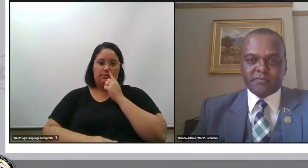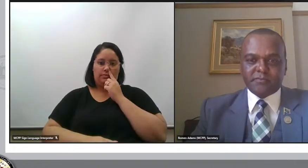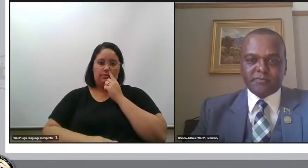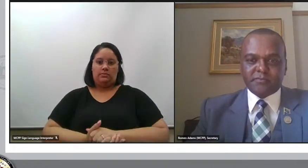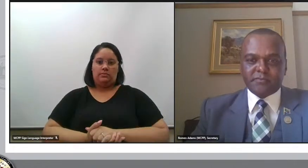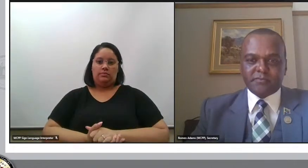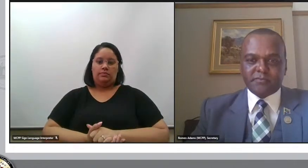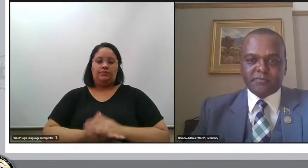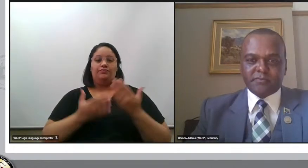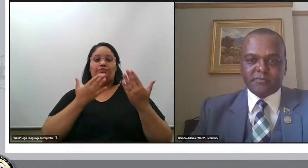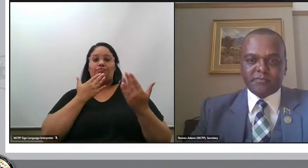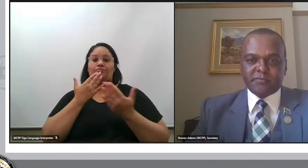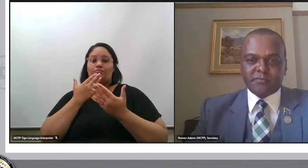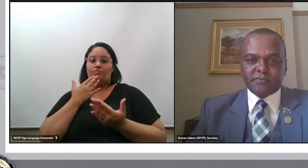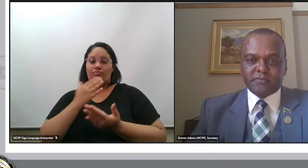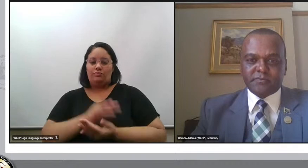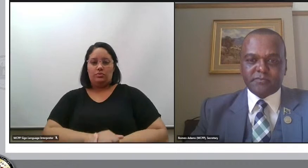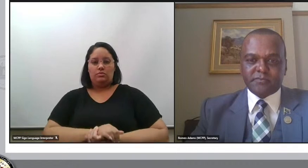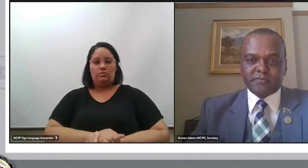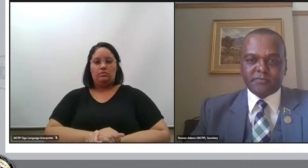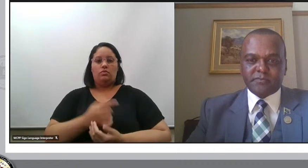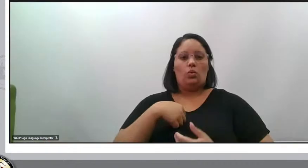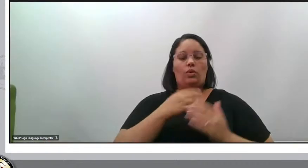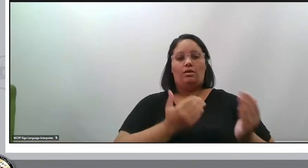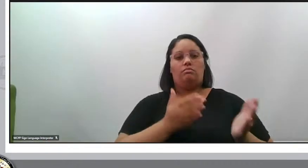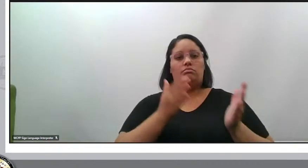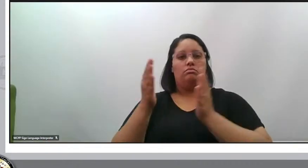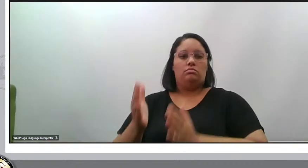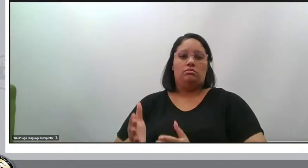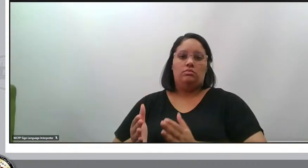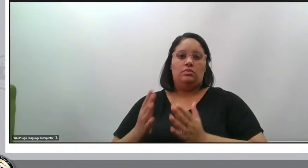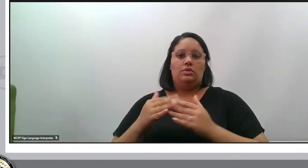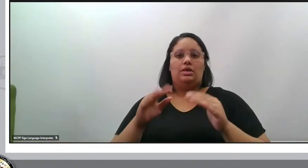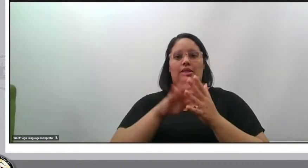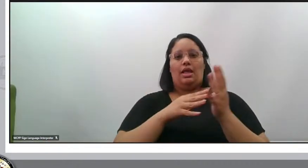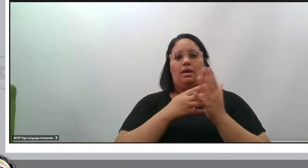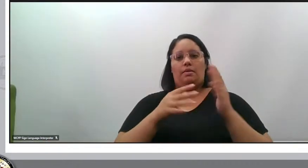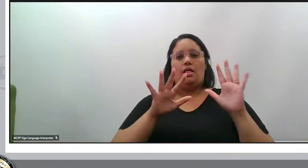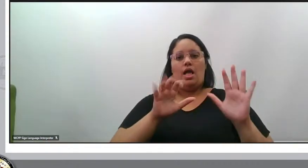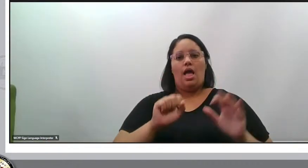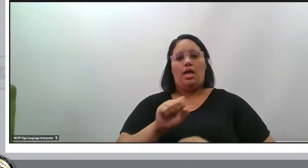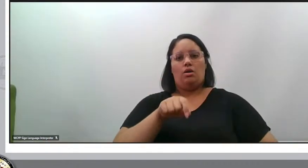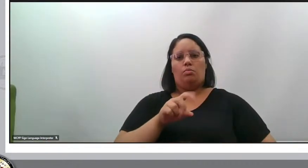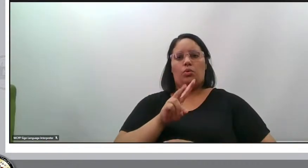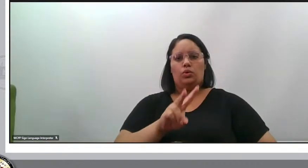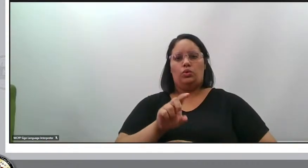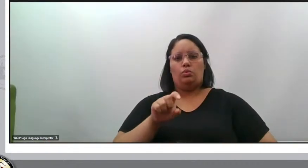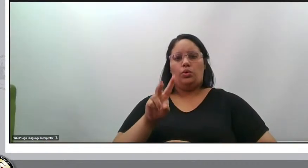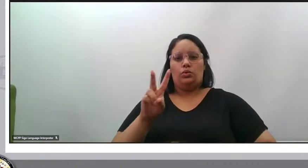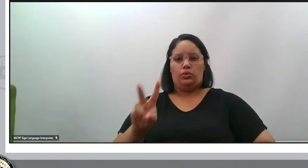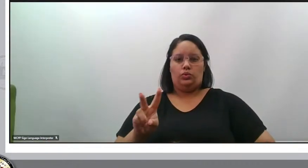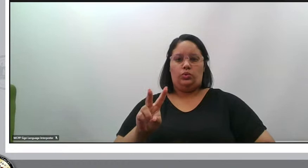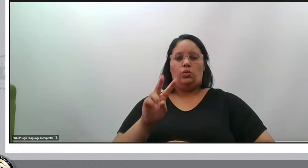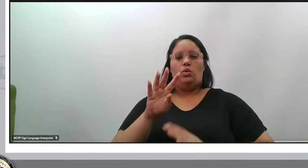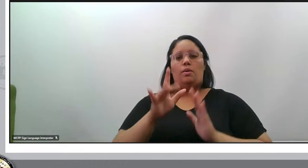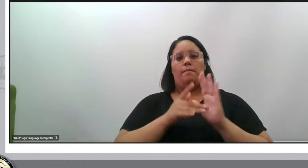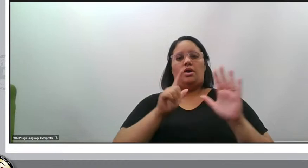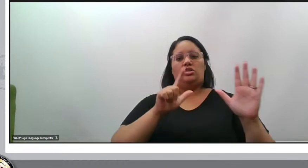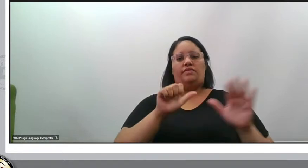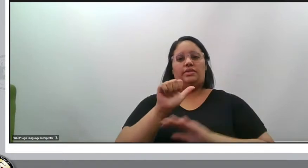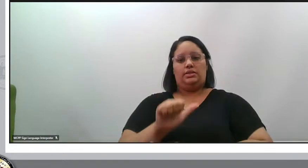Great, thank you very much. Then let's move on to table A.2.2, page